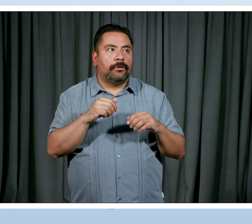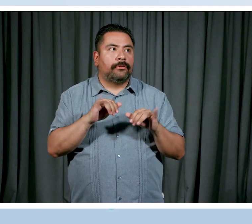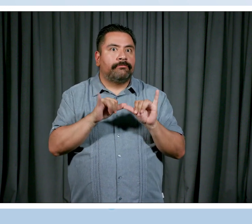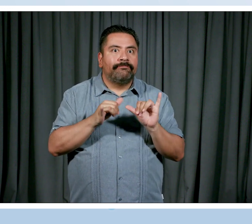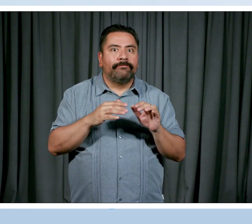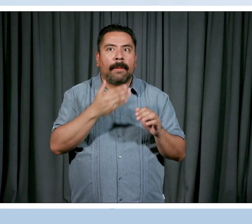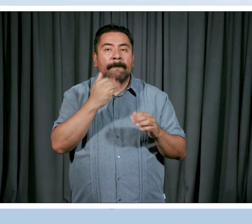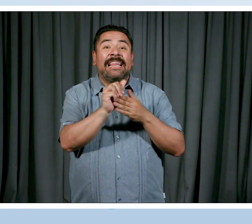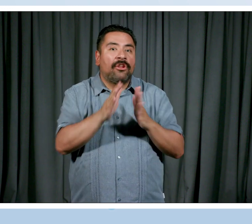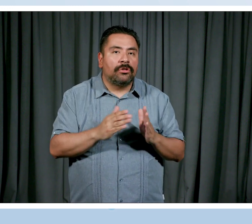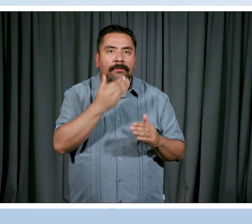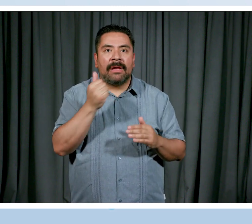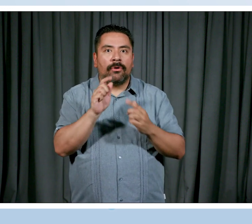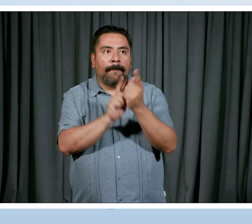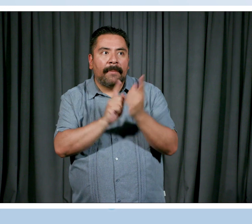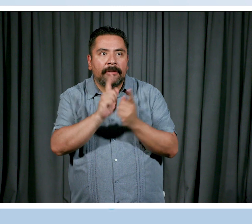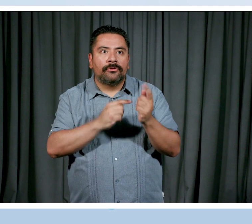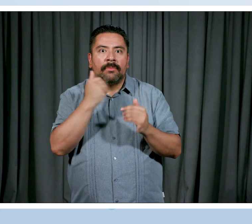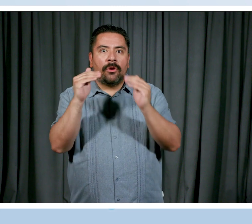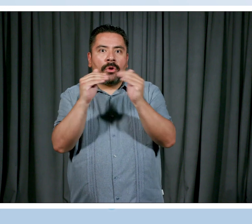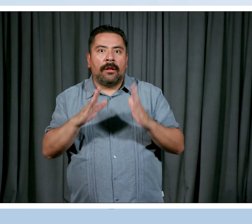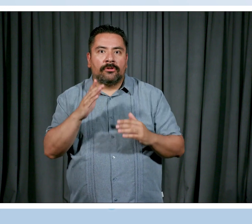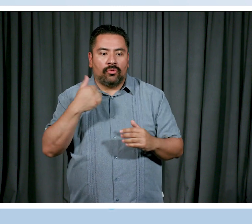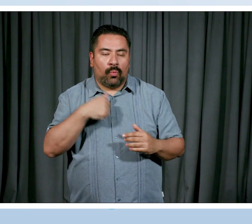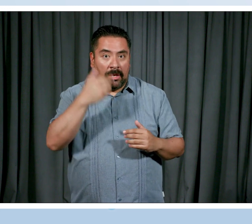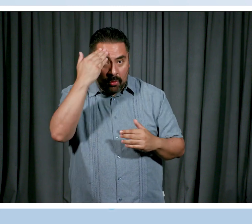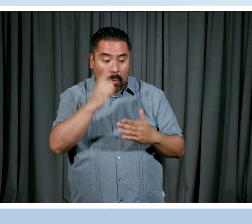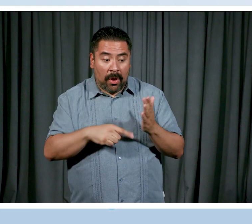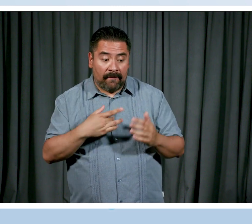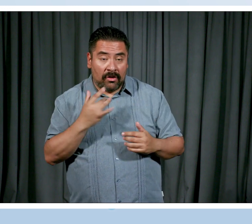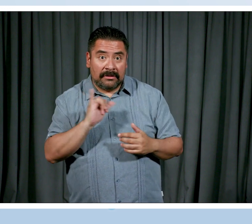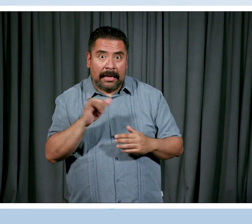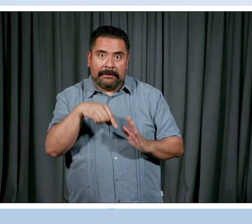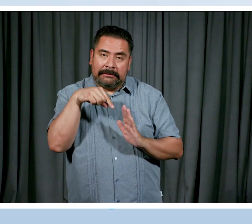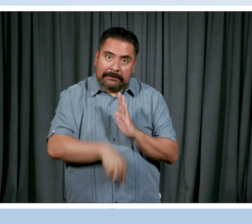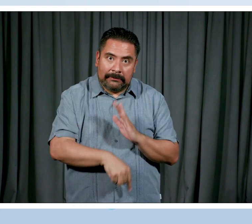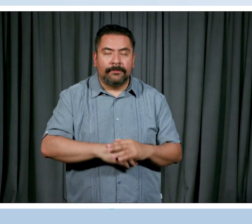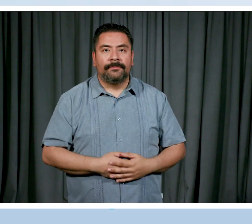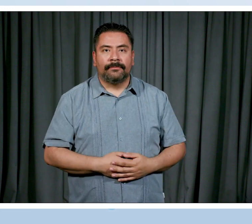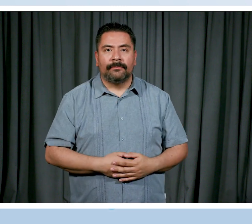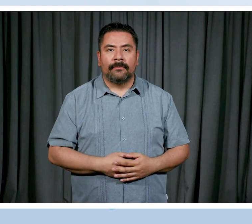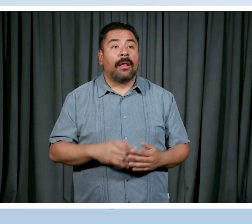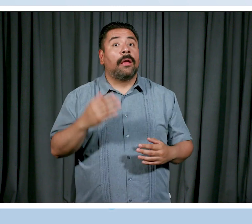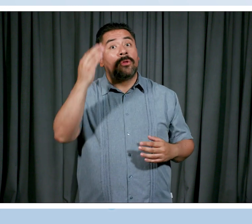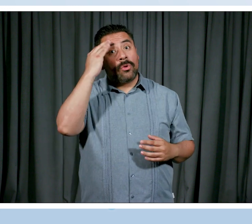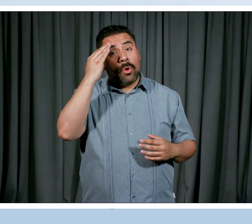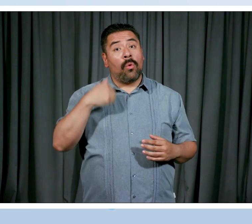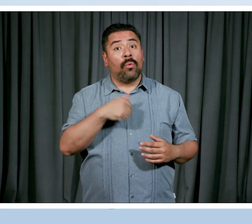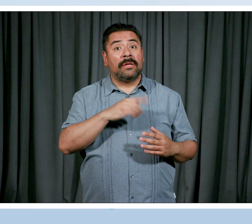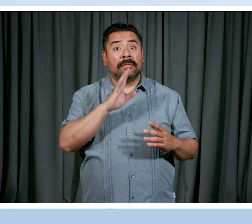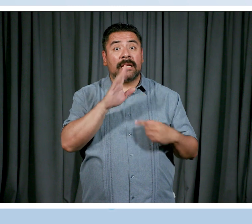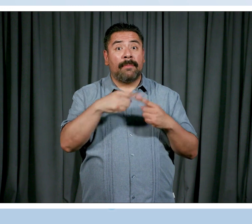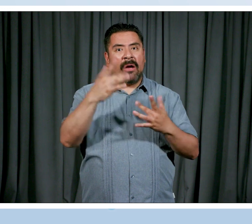better mentors or colleagues because we know what that feels like so deep down, you know? You know, we talk a lot about